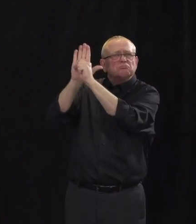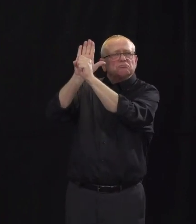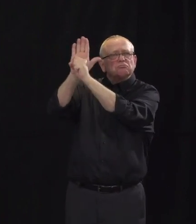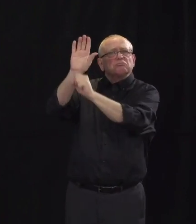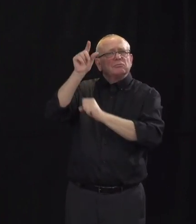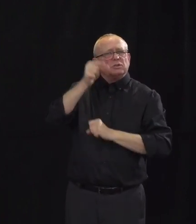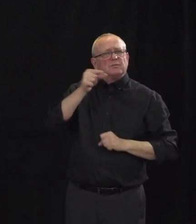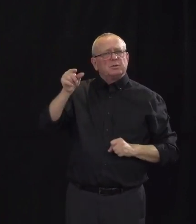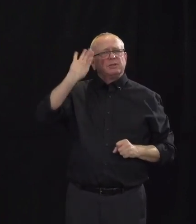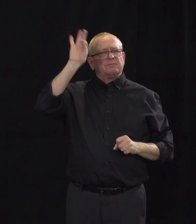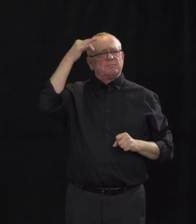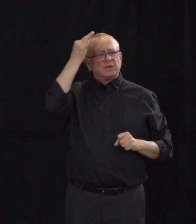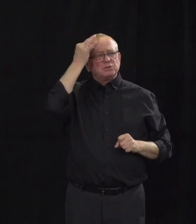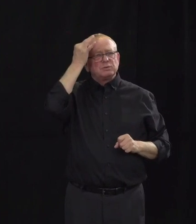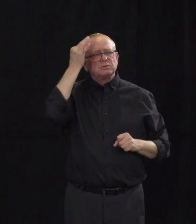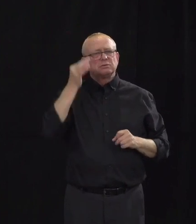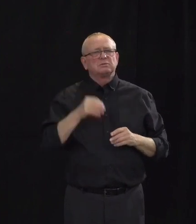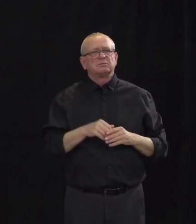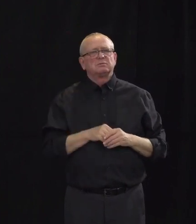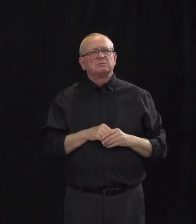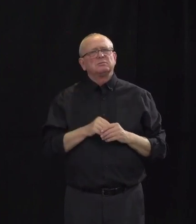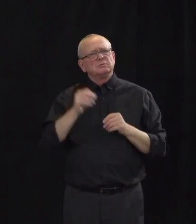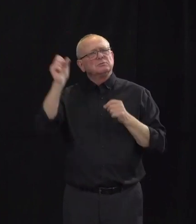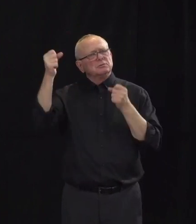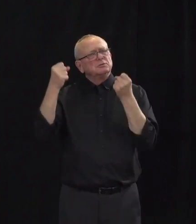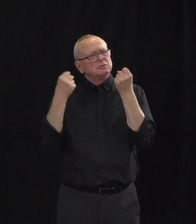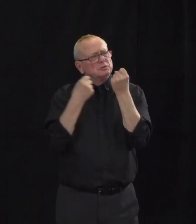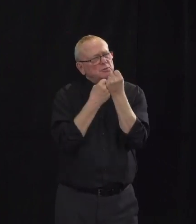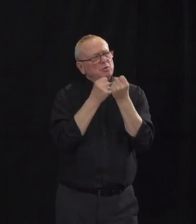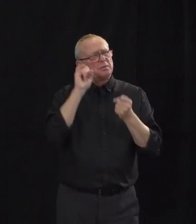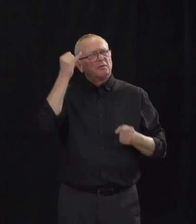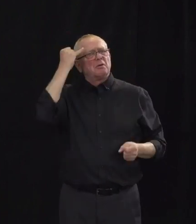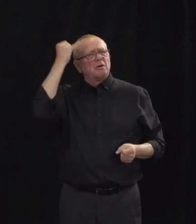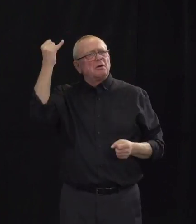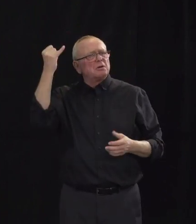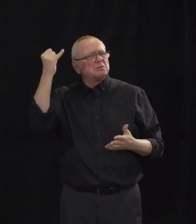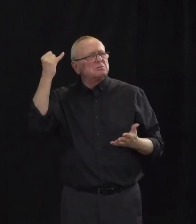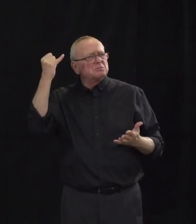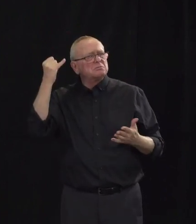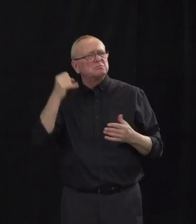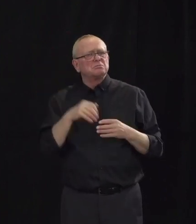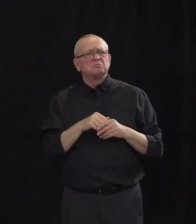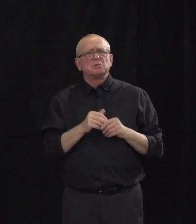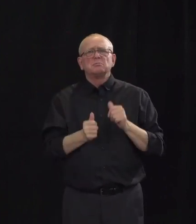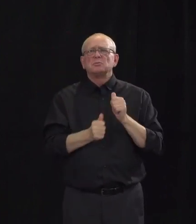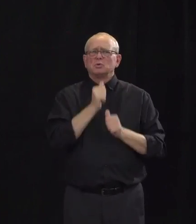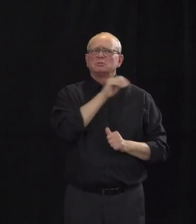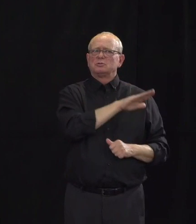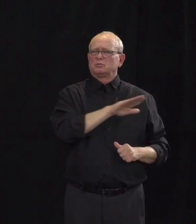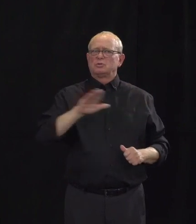endorsed this concept, and I'm very happy to see that this is being implemented, because it will allow